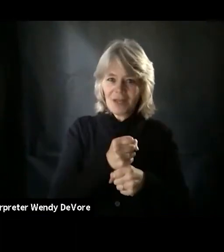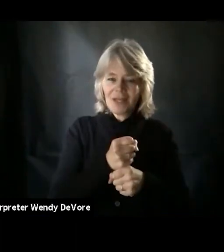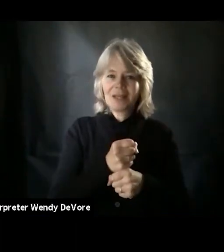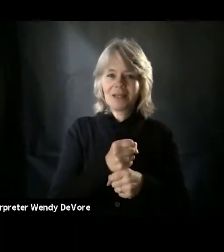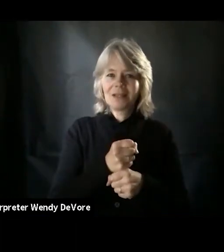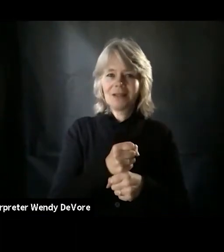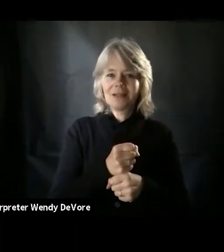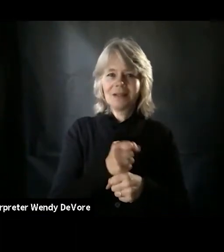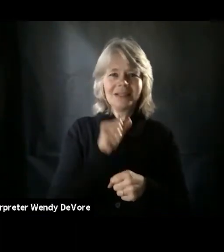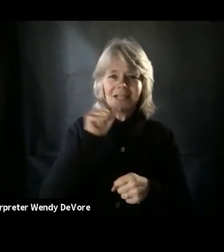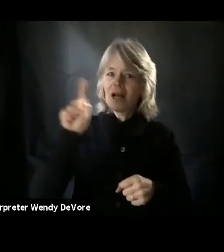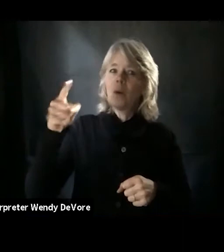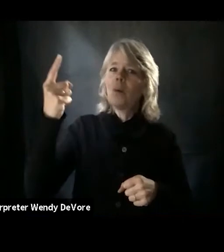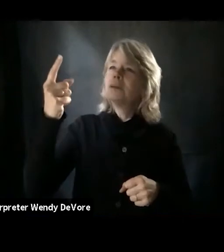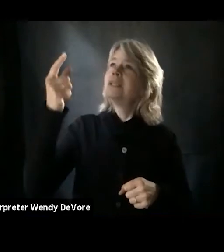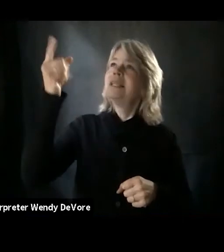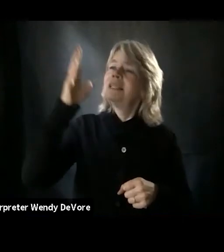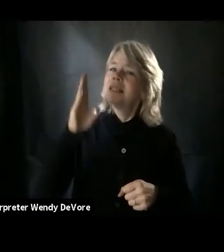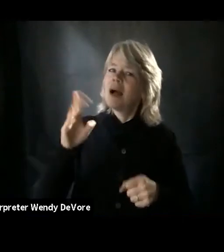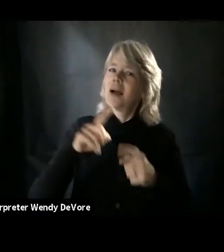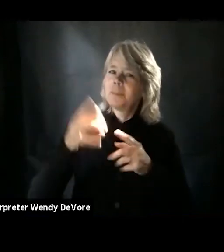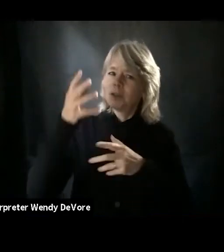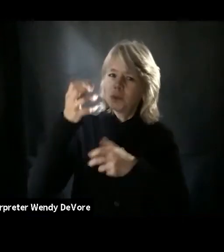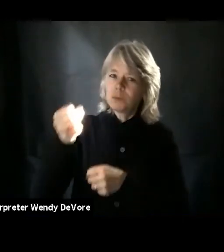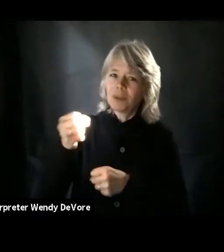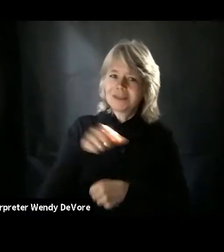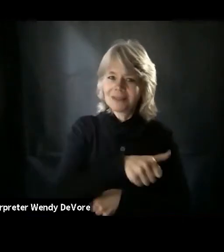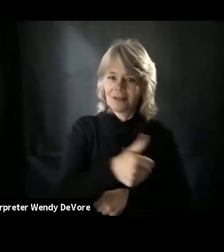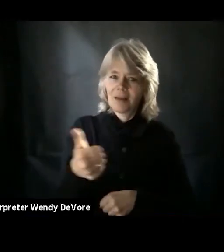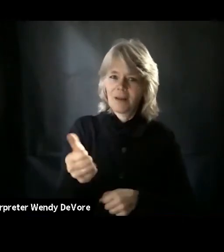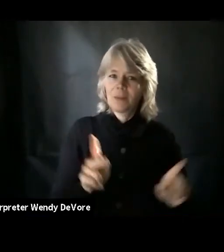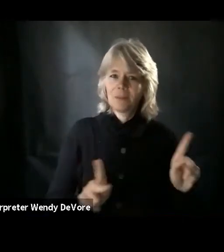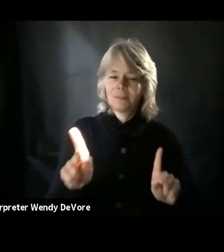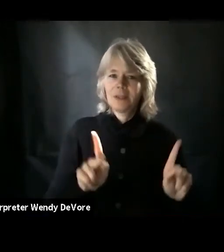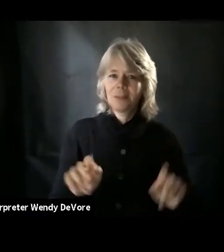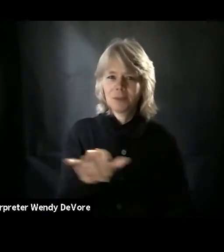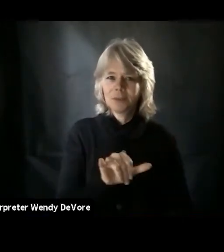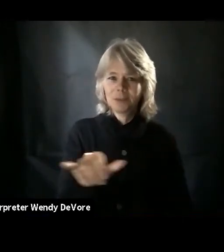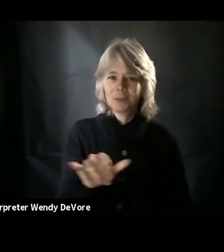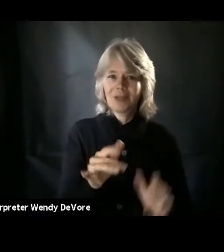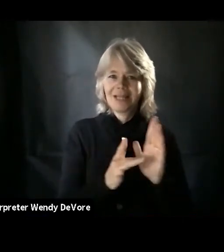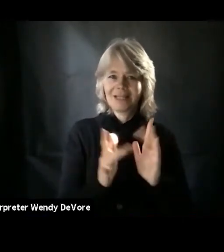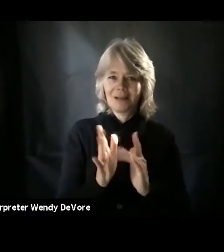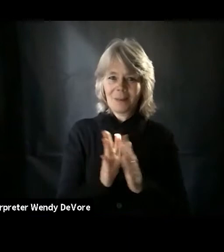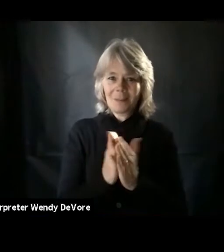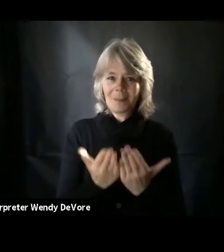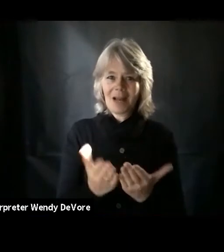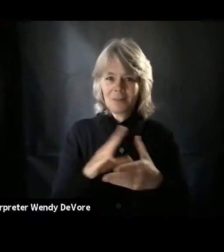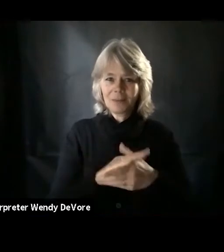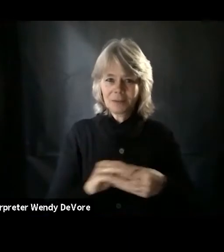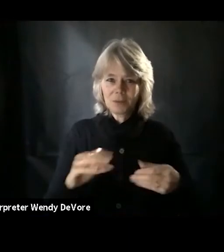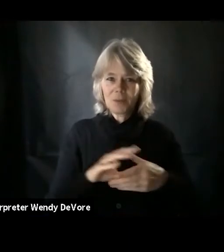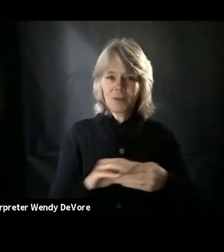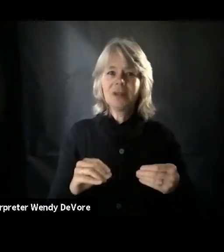not just in God, but faith and trust in others. And the Bible story today, we see it